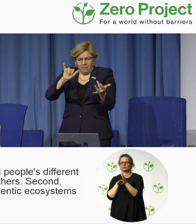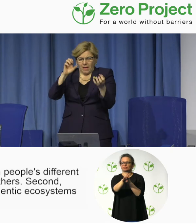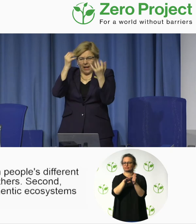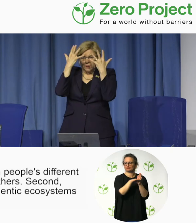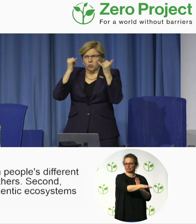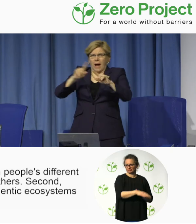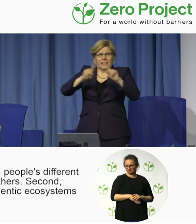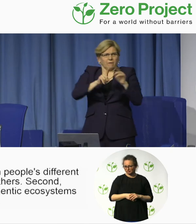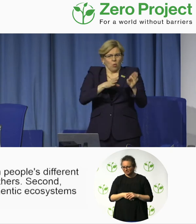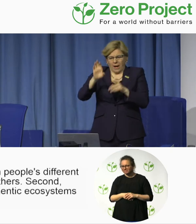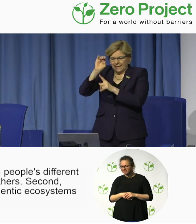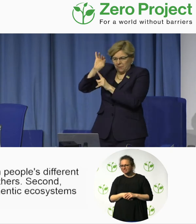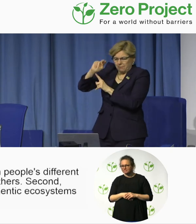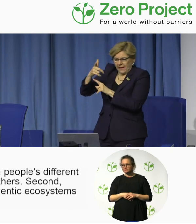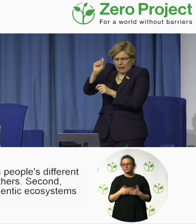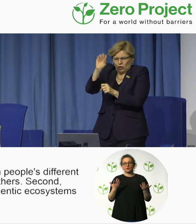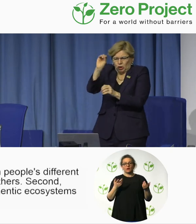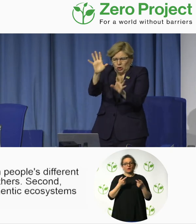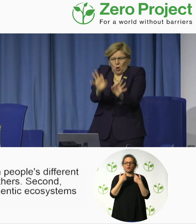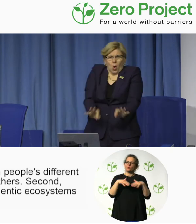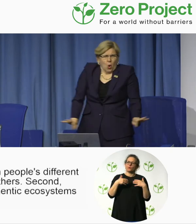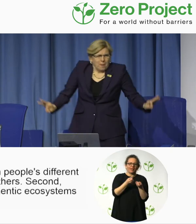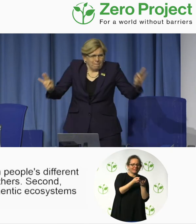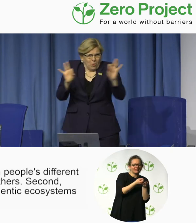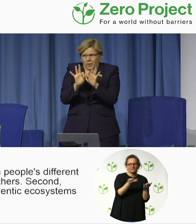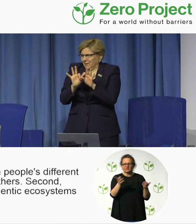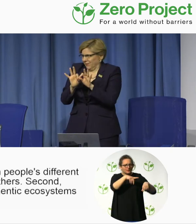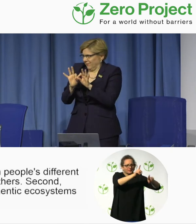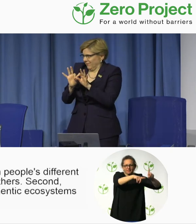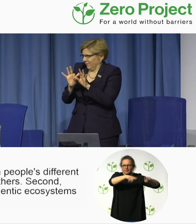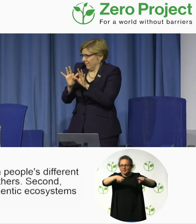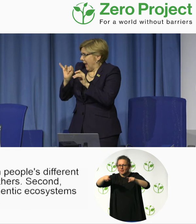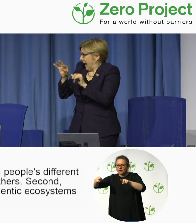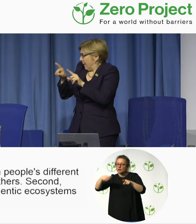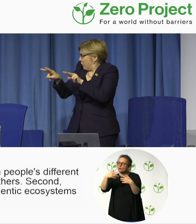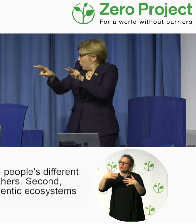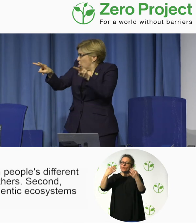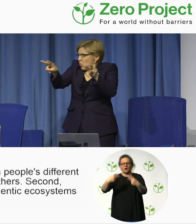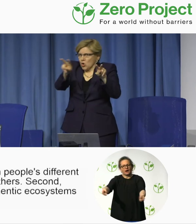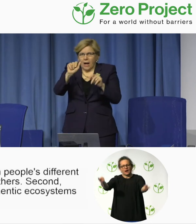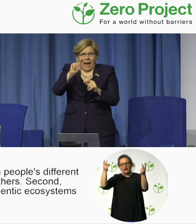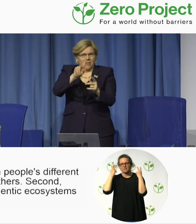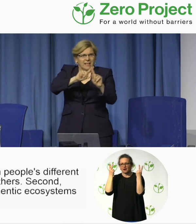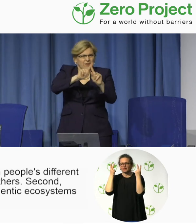And that is the reason why, with diversity and different ways of being, why that is so important.